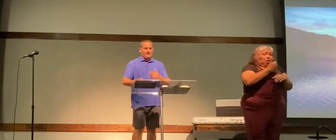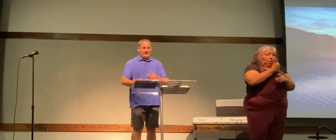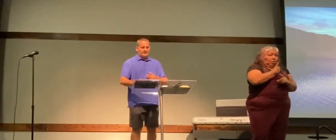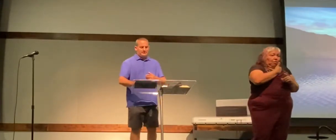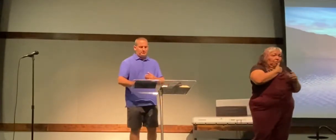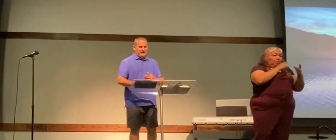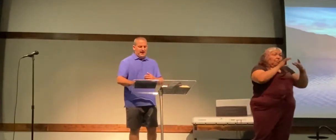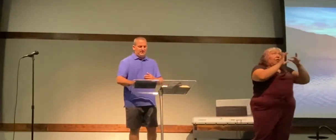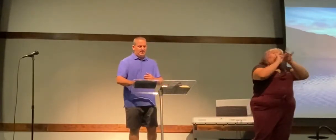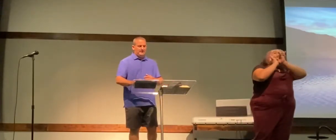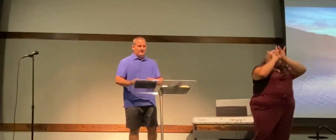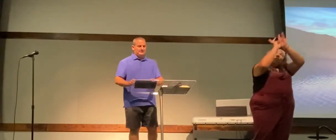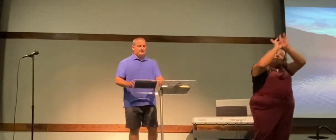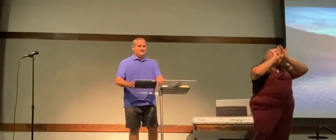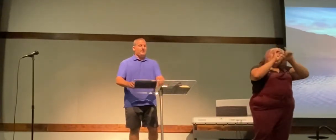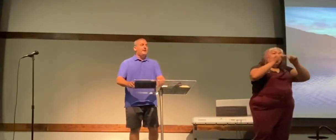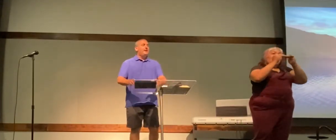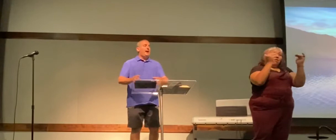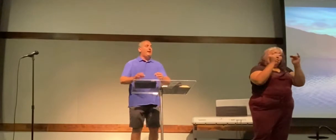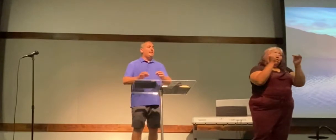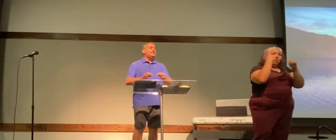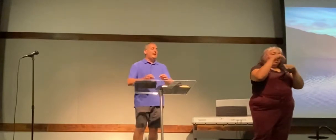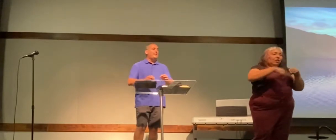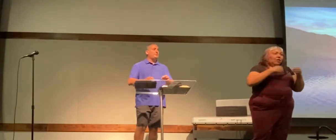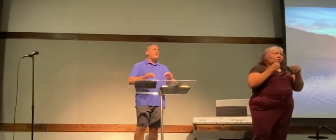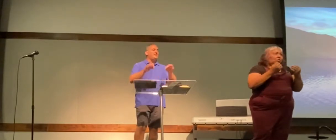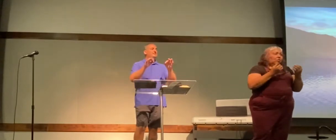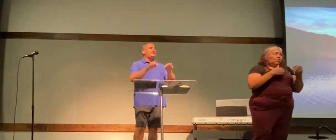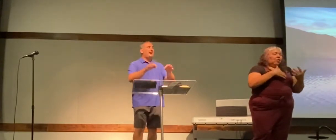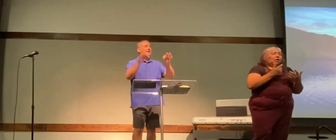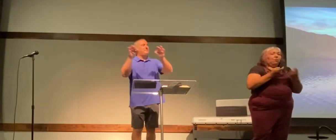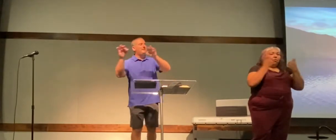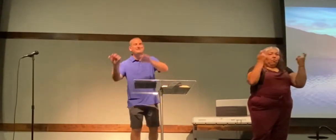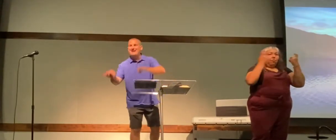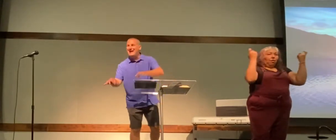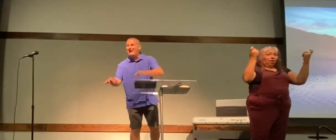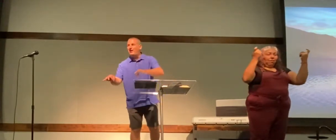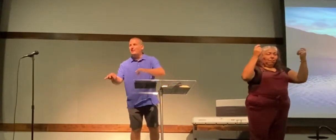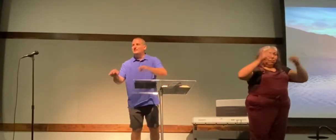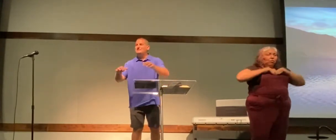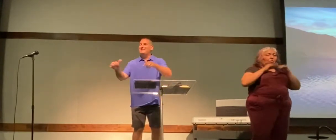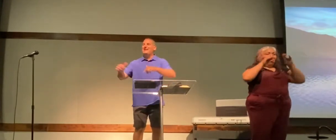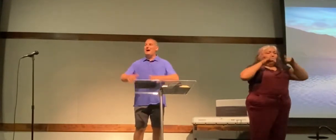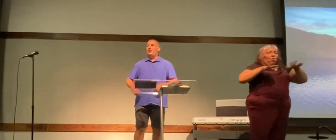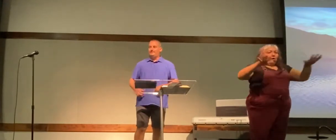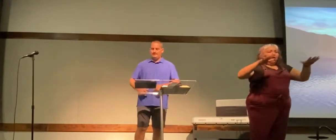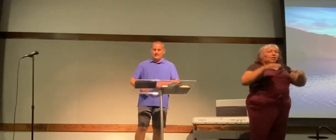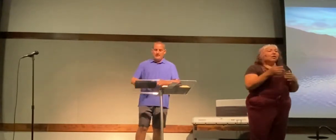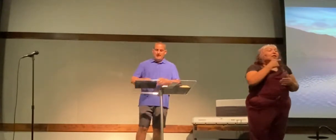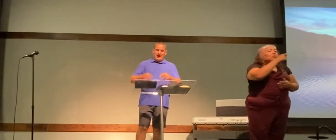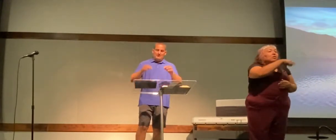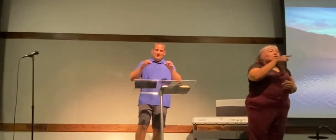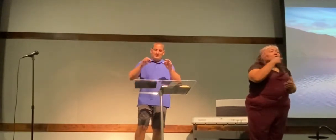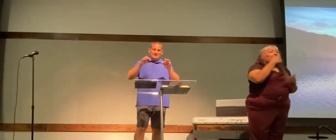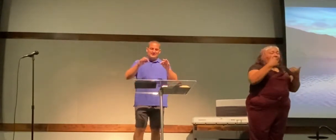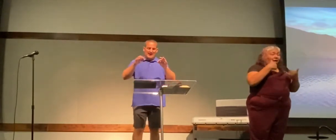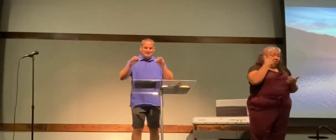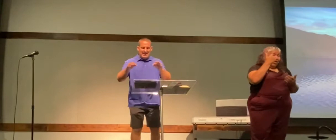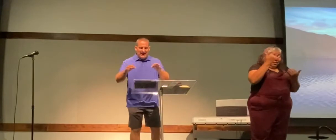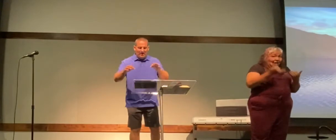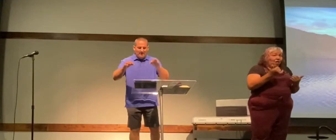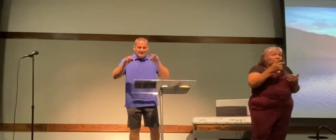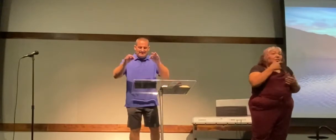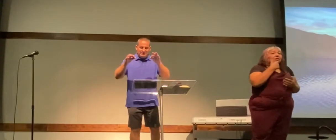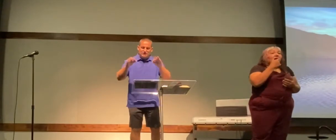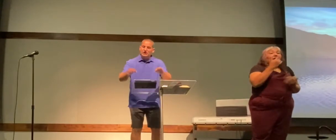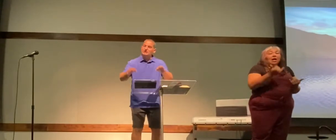that revival to break out in us. And listen, I believe it's time now. Say now. I believe it's time